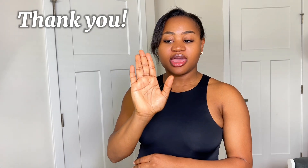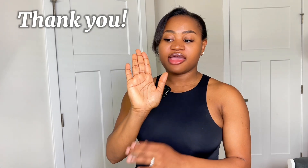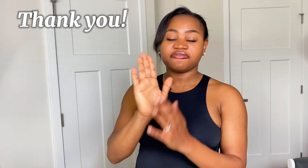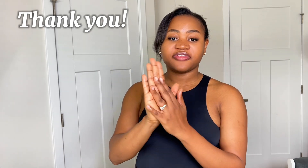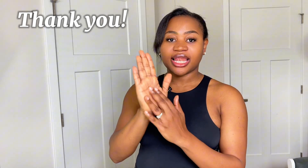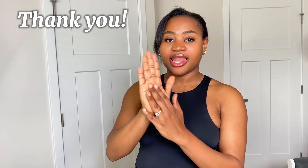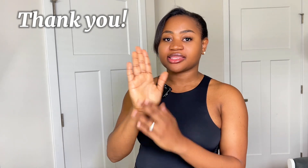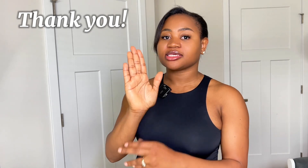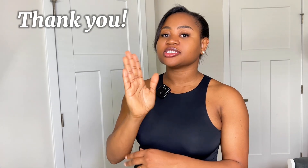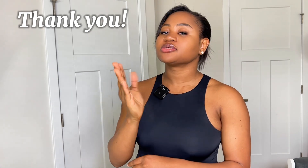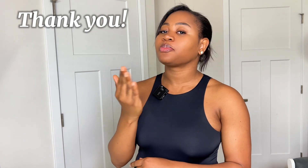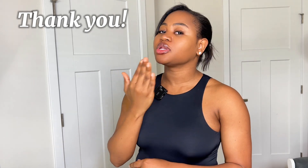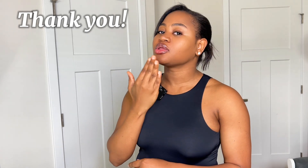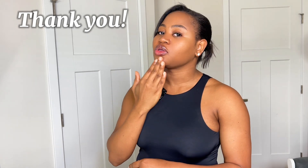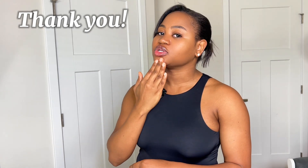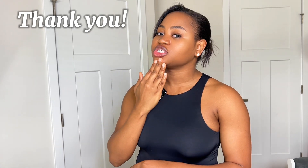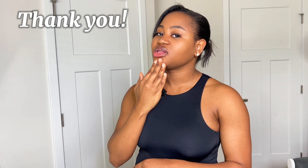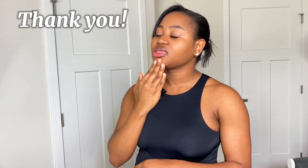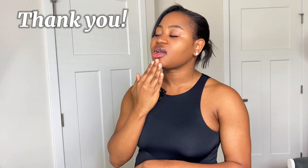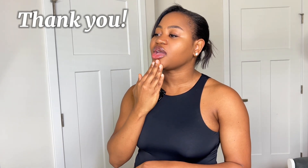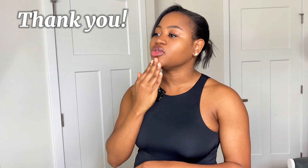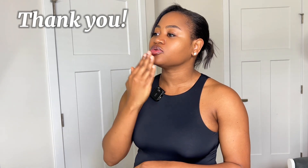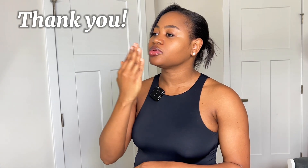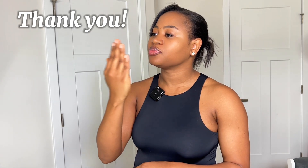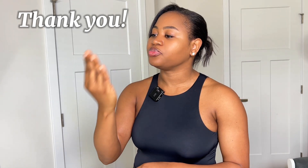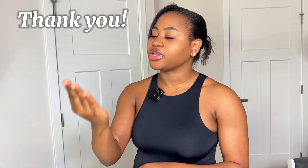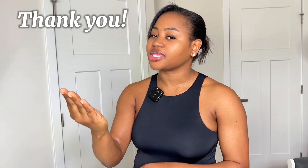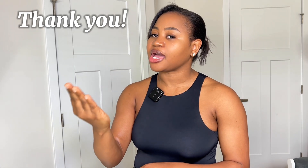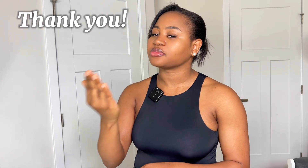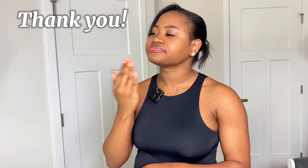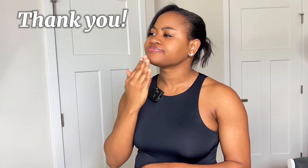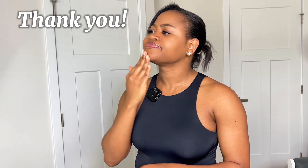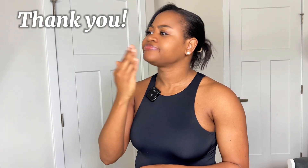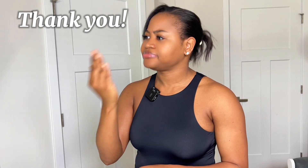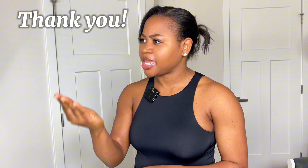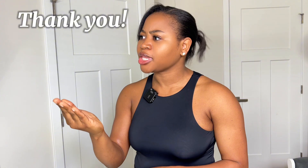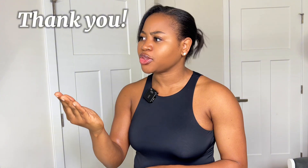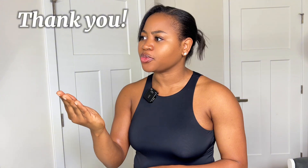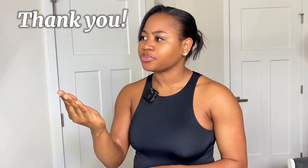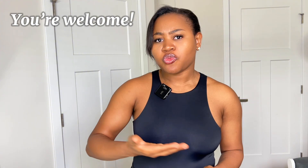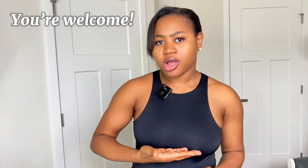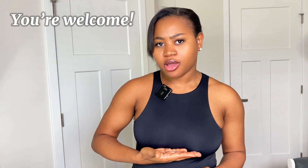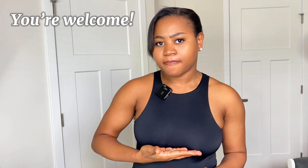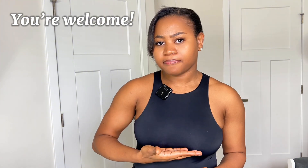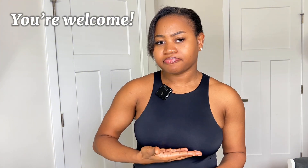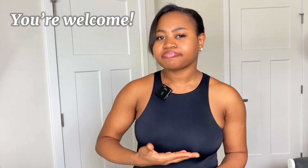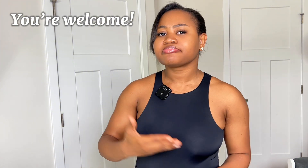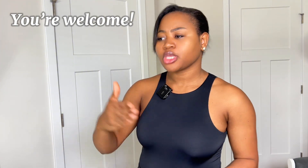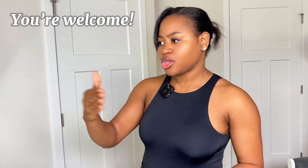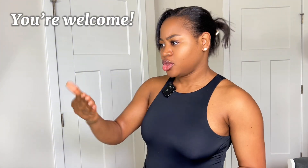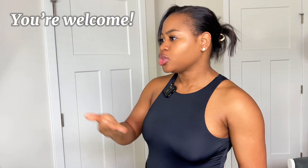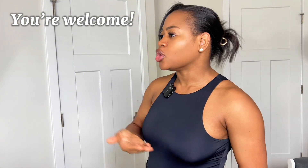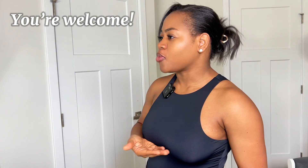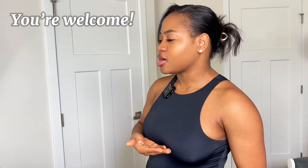hand flat like this, put it on your chin, and you bring it out. Thank you. Welcome. You're